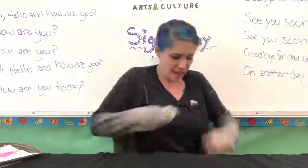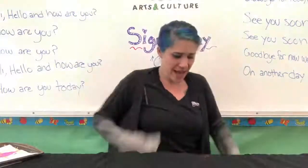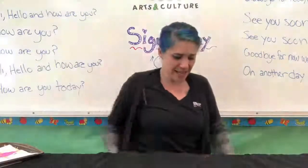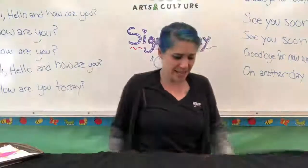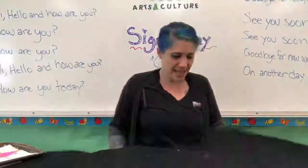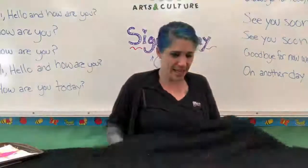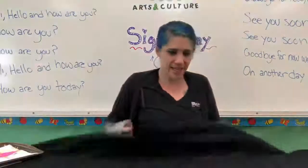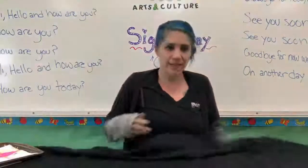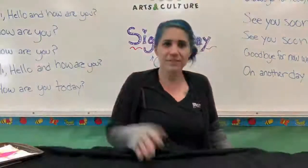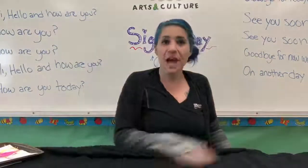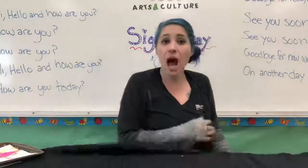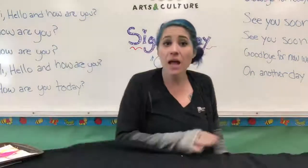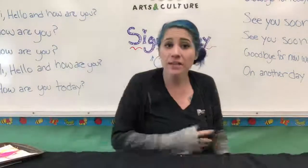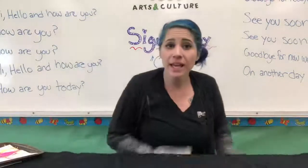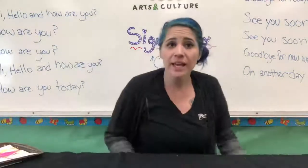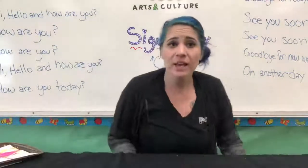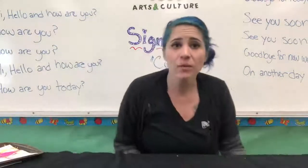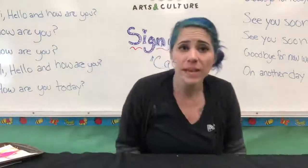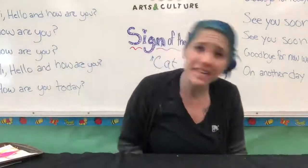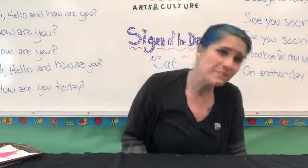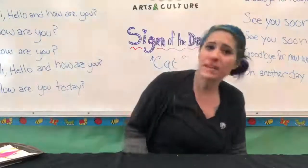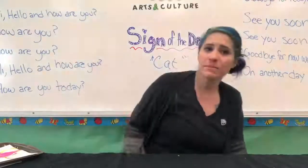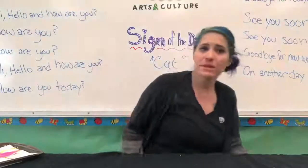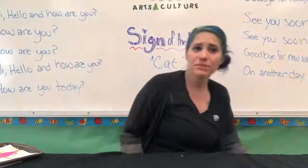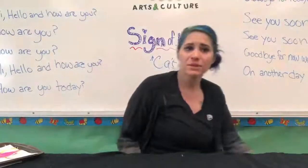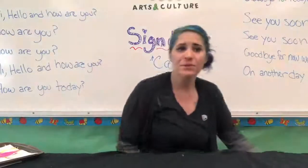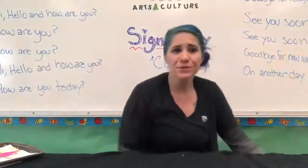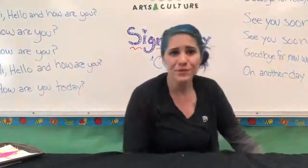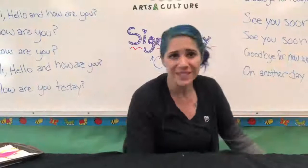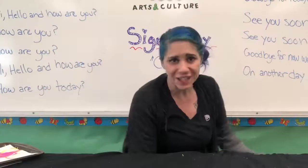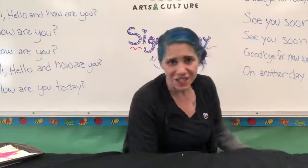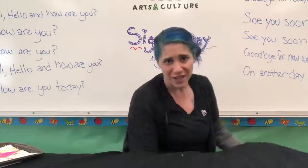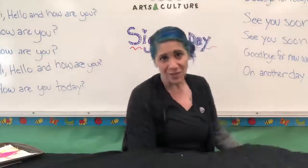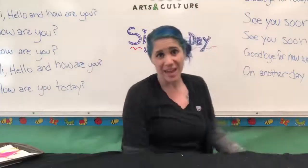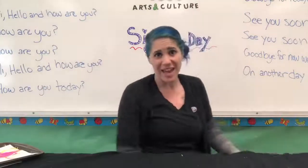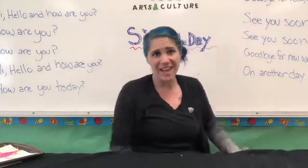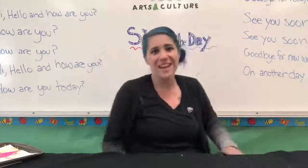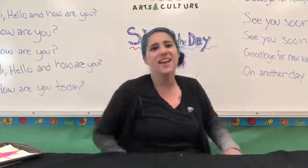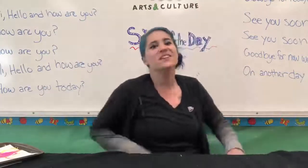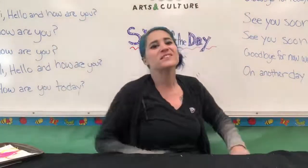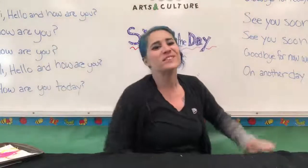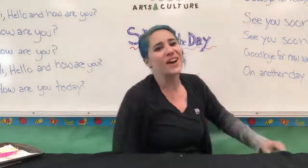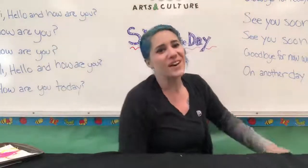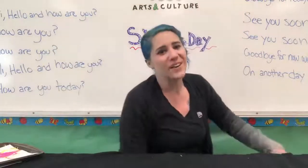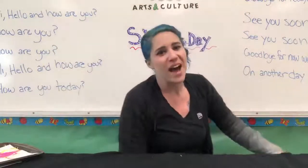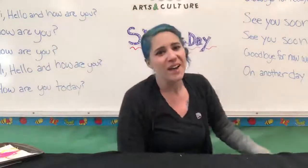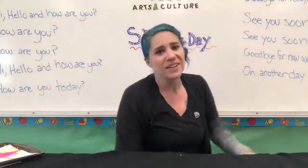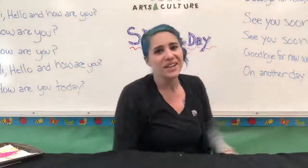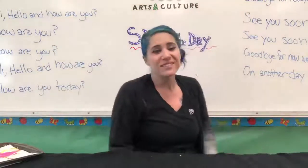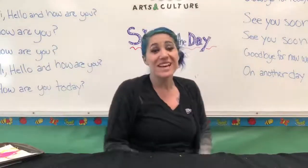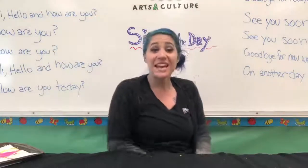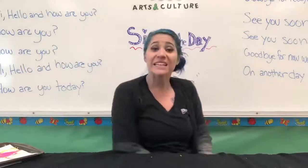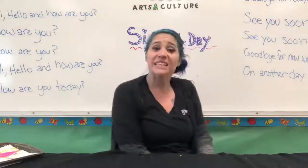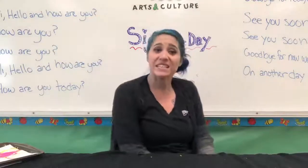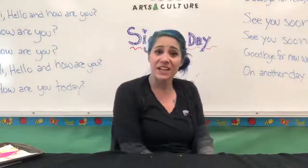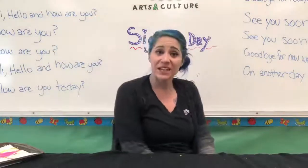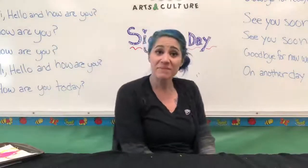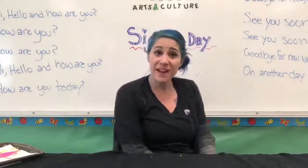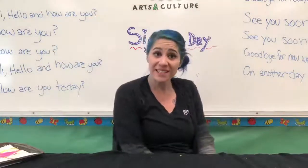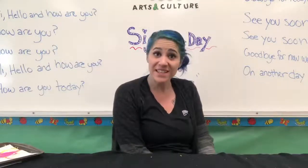class today. It's a lovely holiday and I don't want to keep anybody from the beautiful sunshine, okay? So I want to go ahead and sing our goodbye song